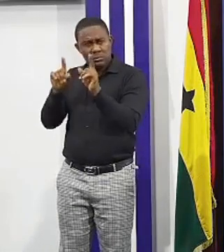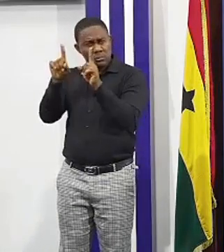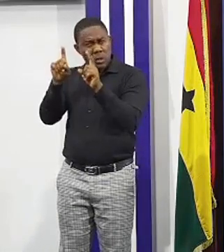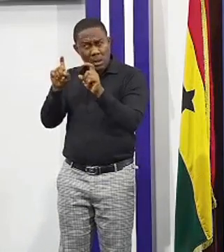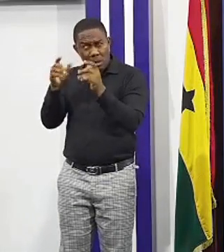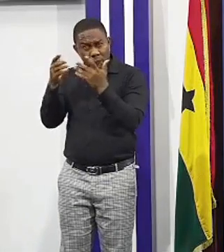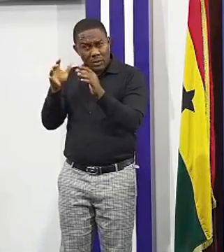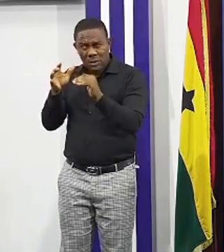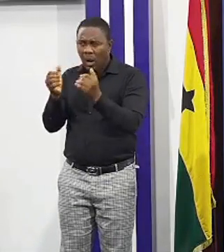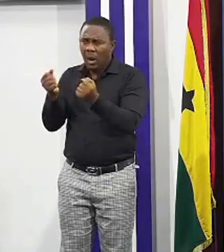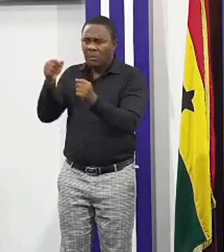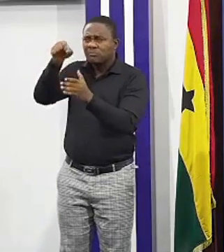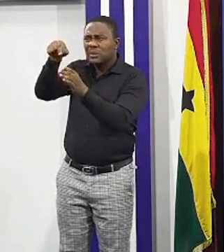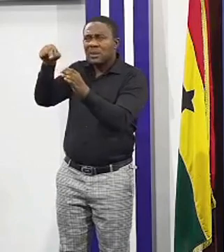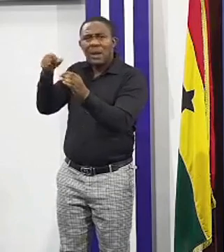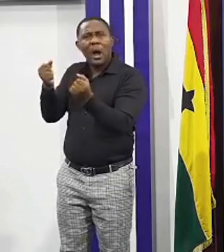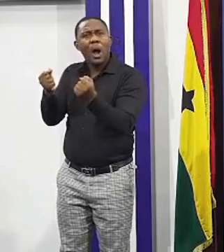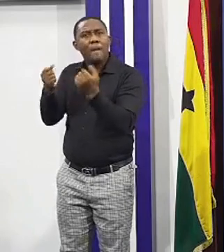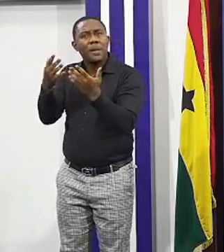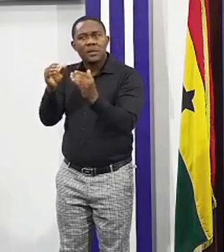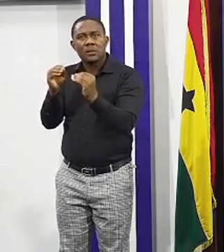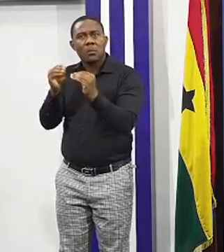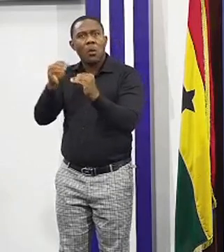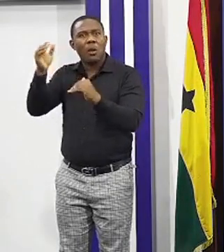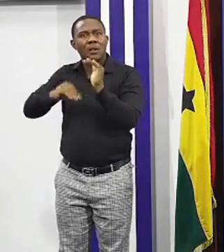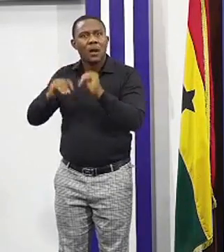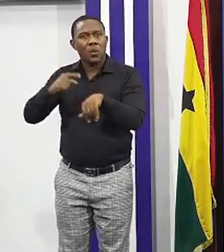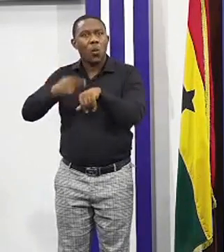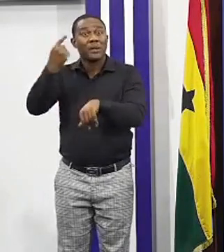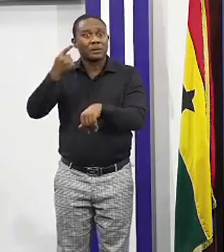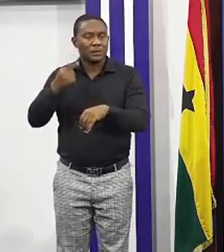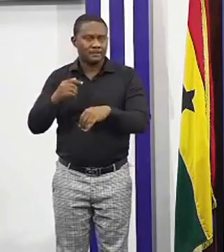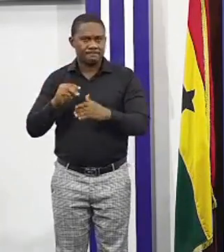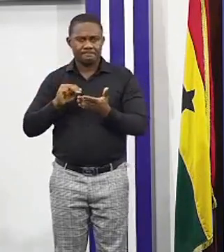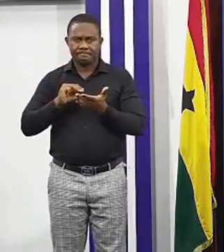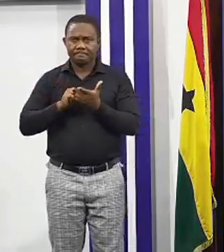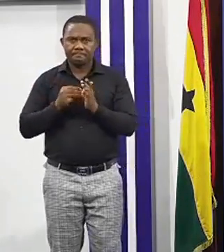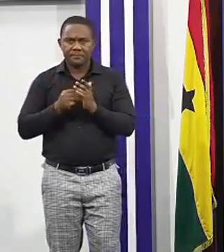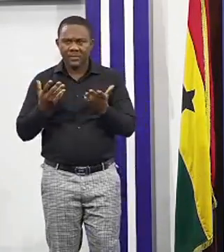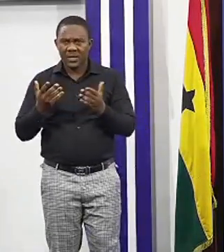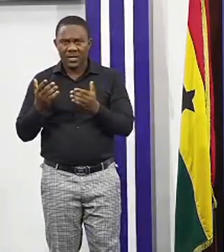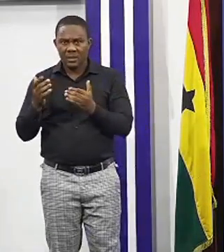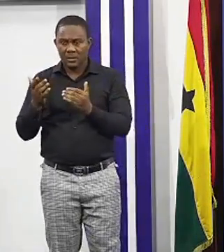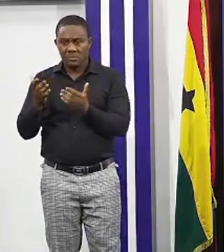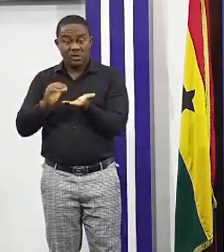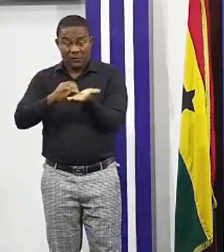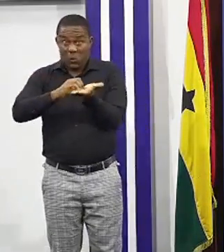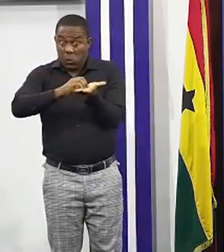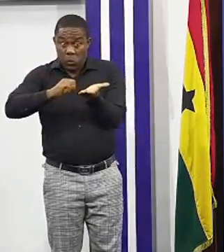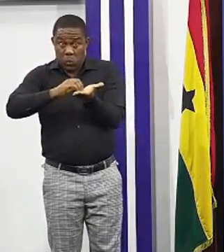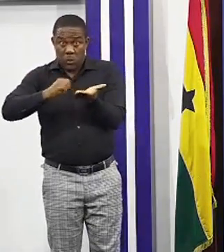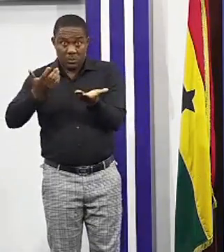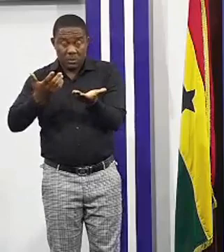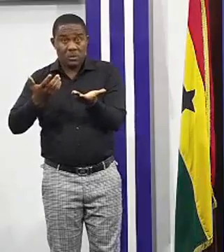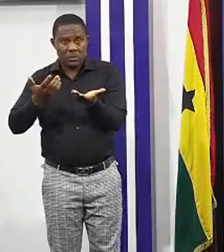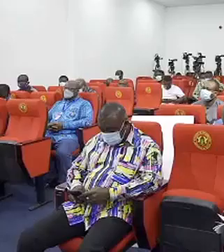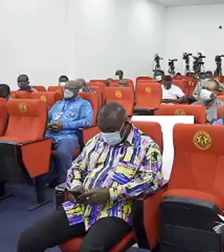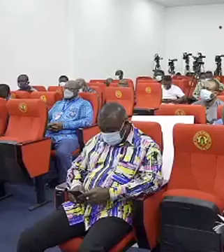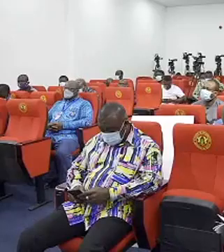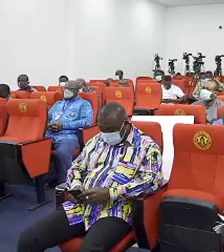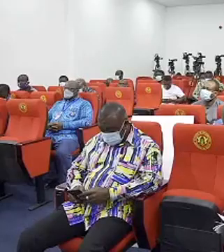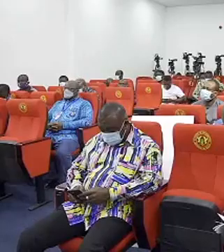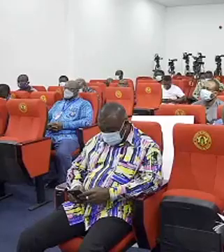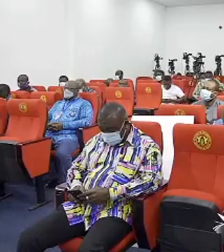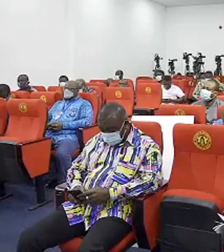once? And does that take away from the view of Ghana's